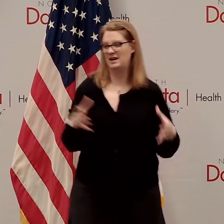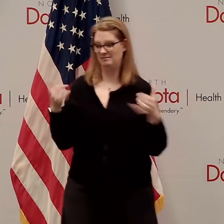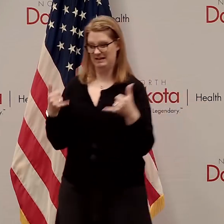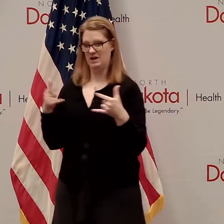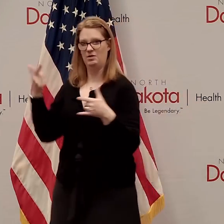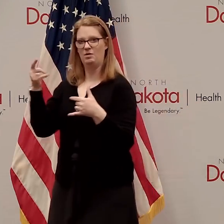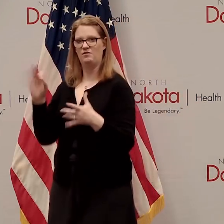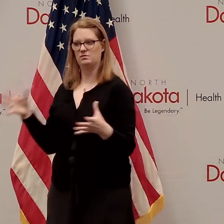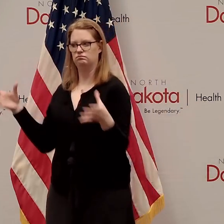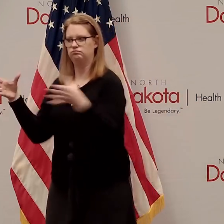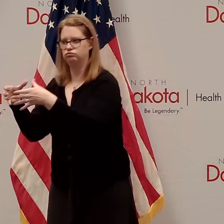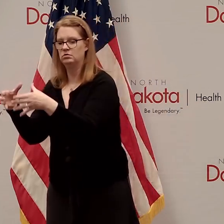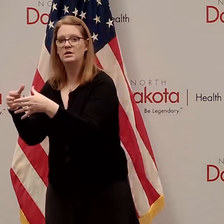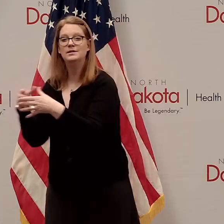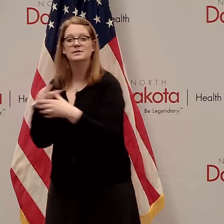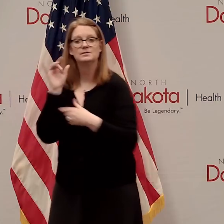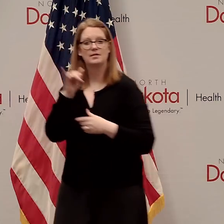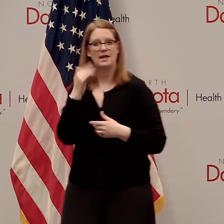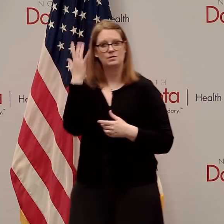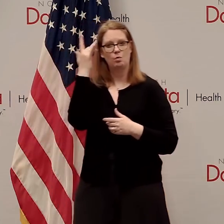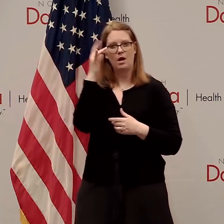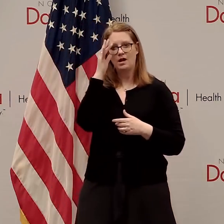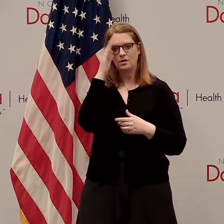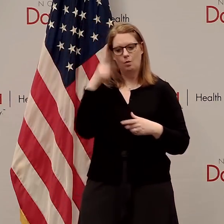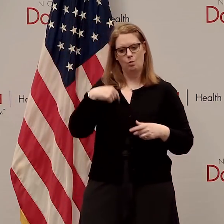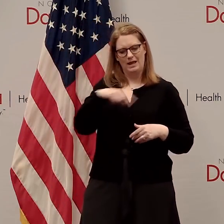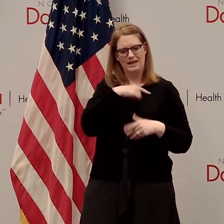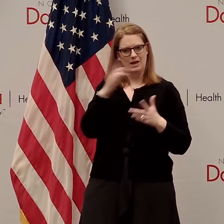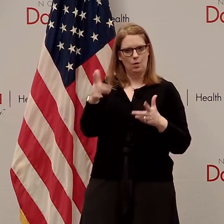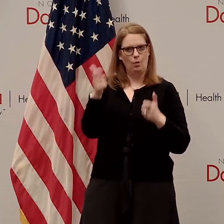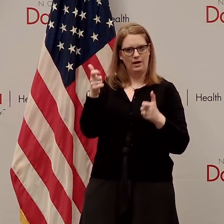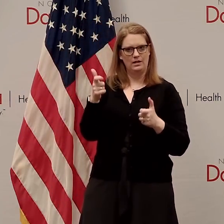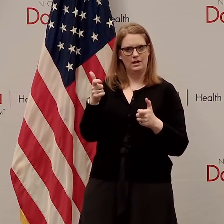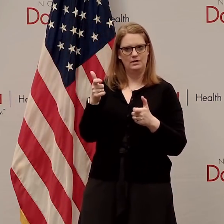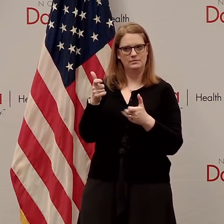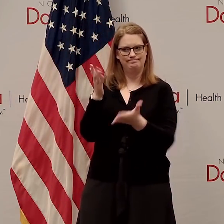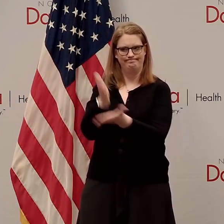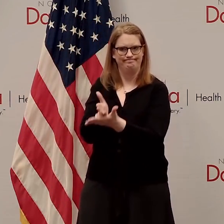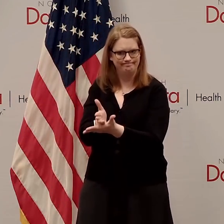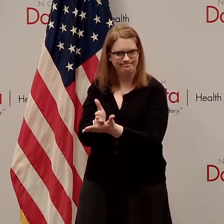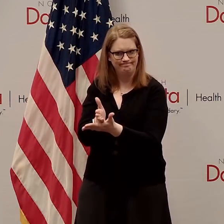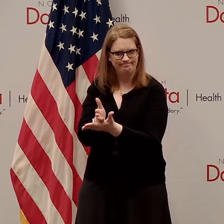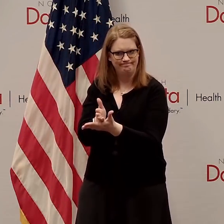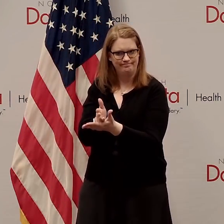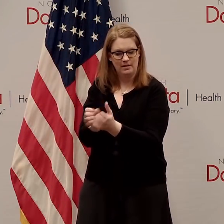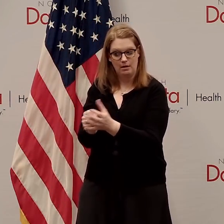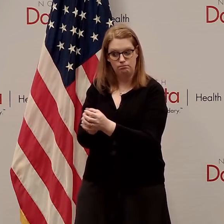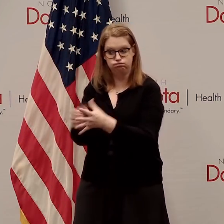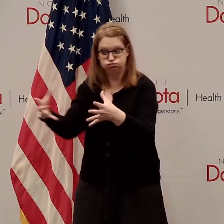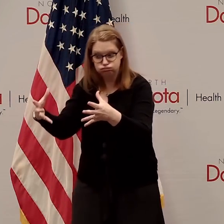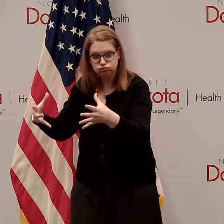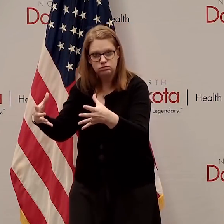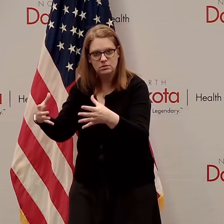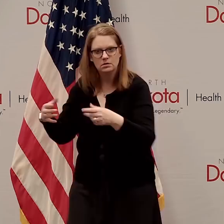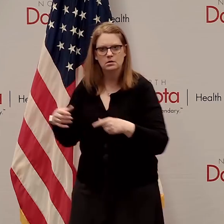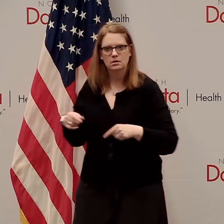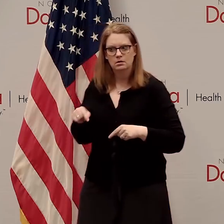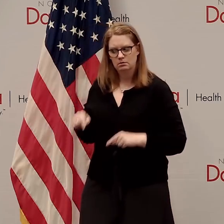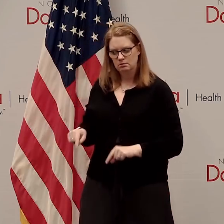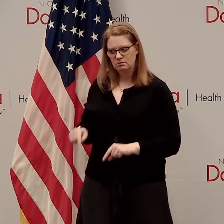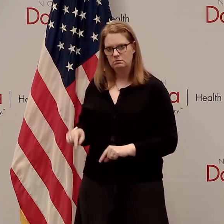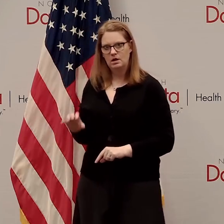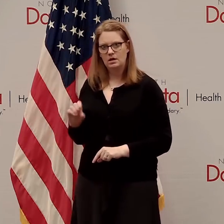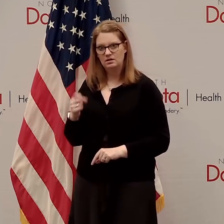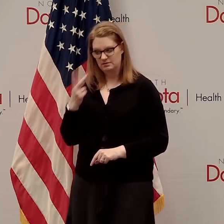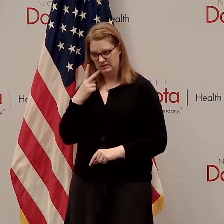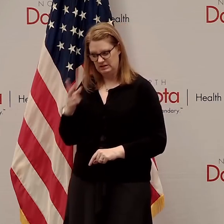And this is the way we have an opportunity to quickly shut down a outbreak so it doesn't get into the hundreds